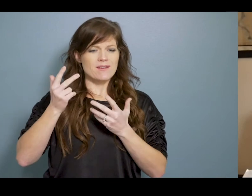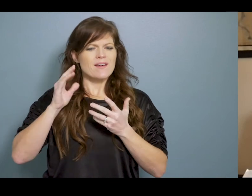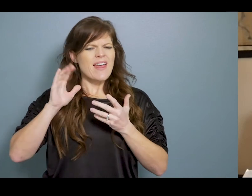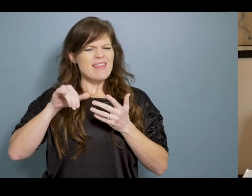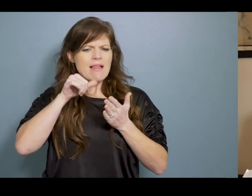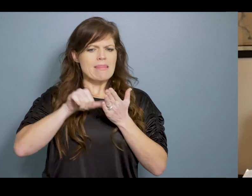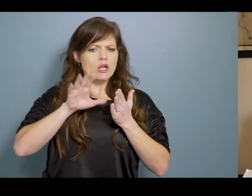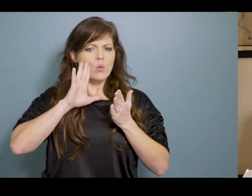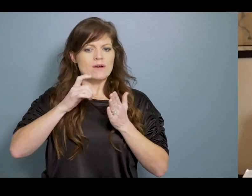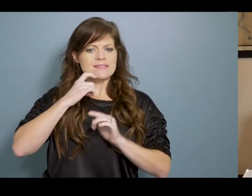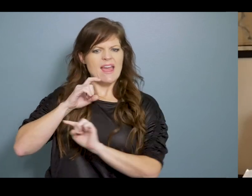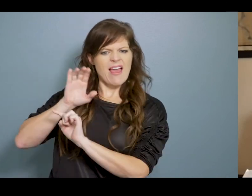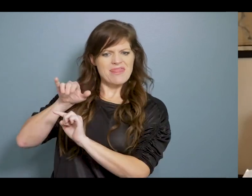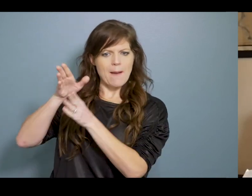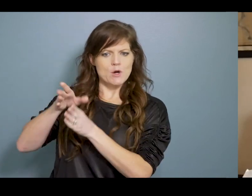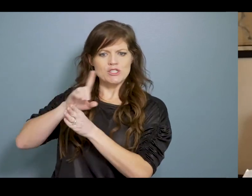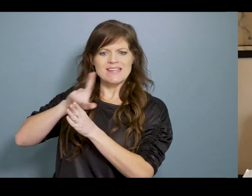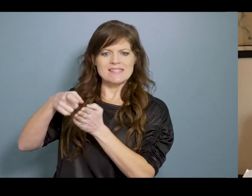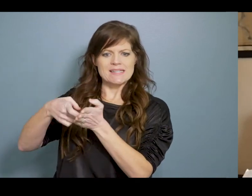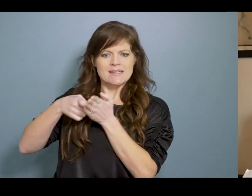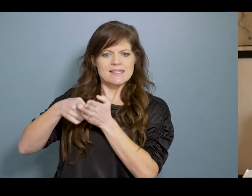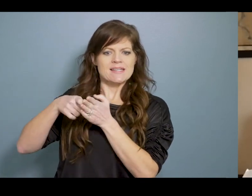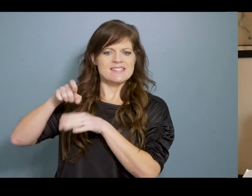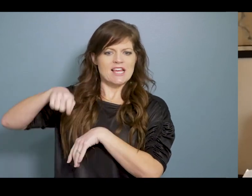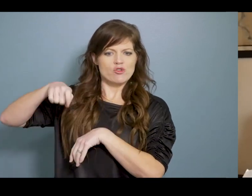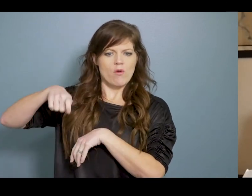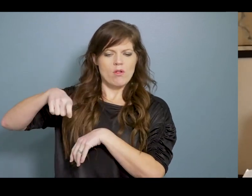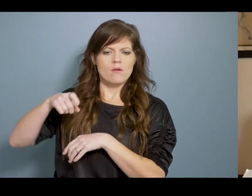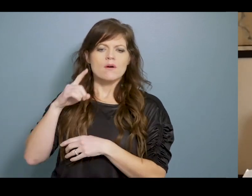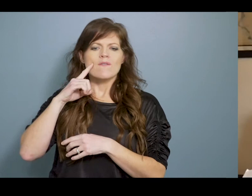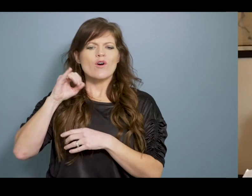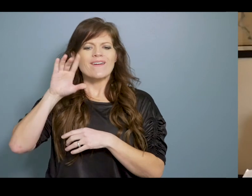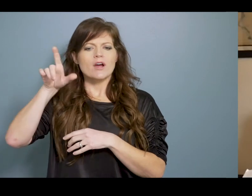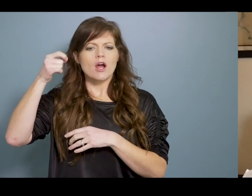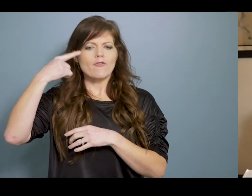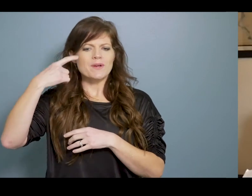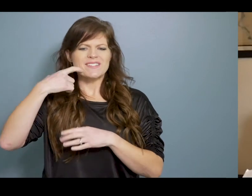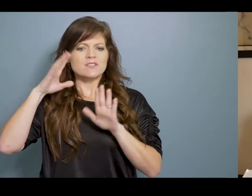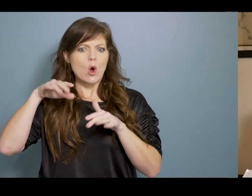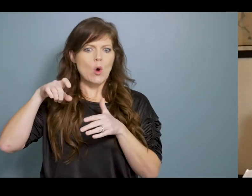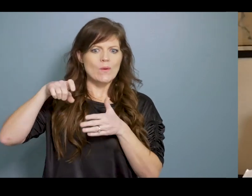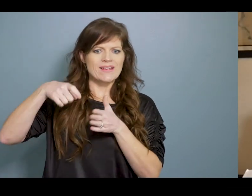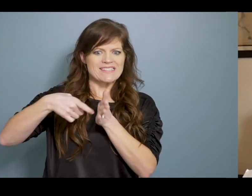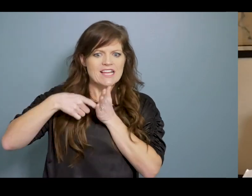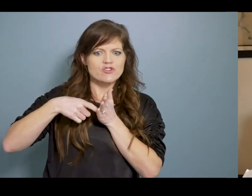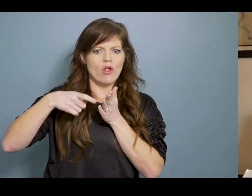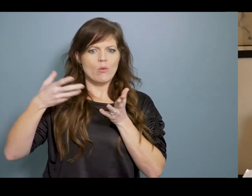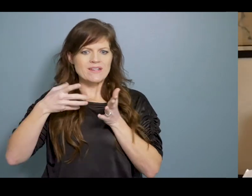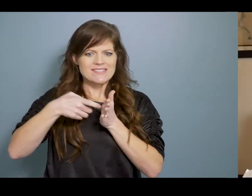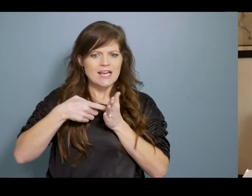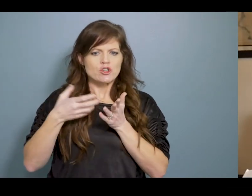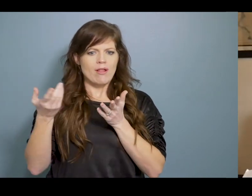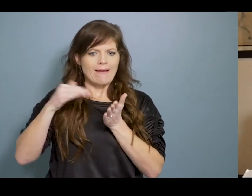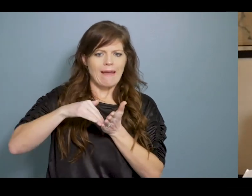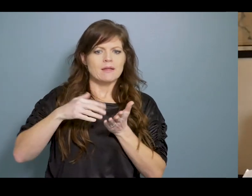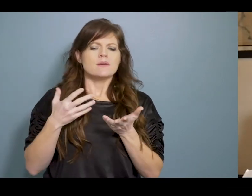to tackle that, and that may be something that we may have to bring back to the COVID team and work through. But let's try to touch on that, and then